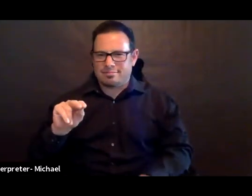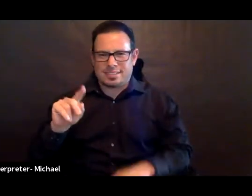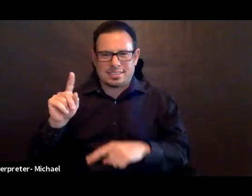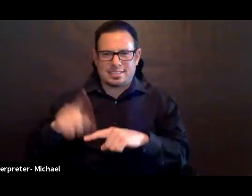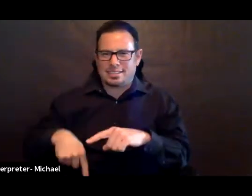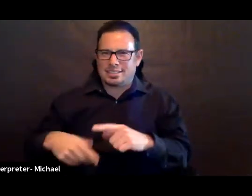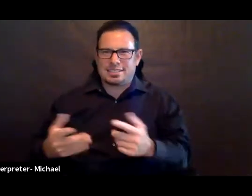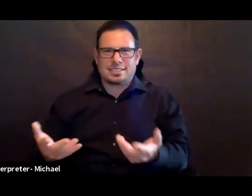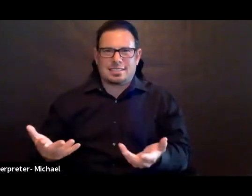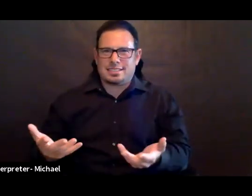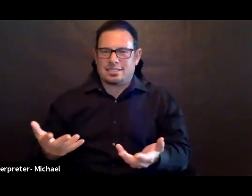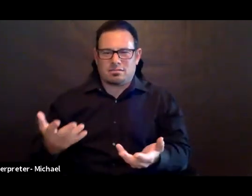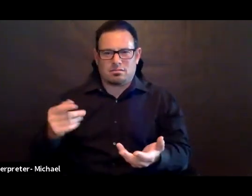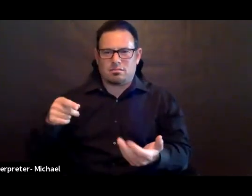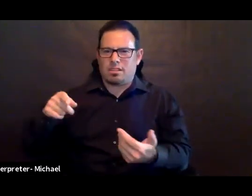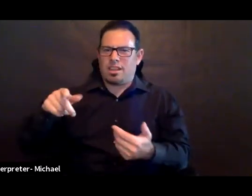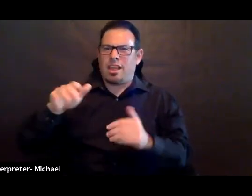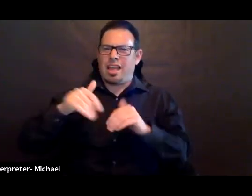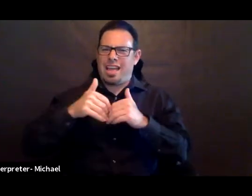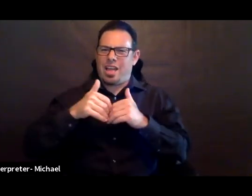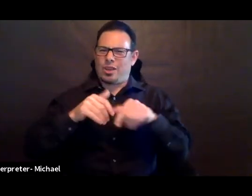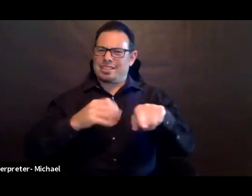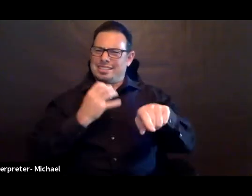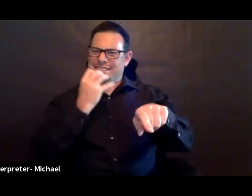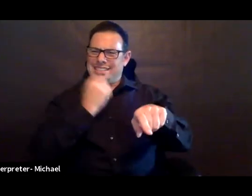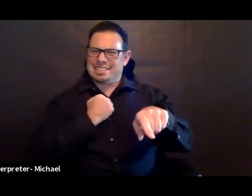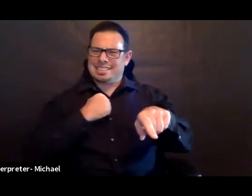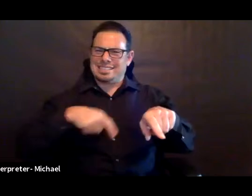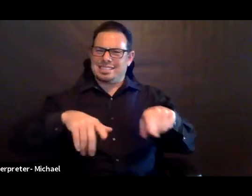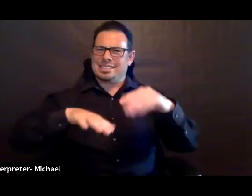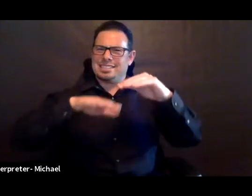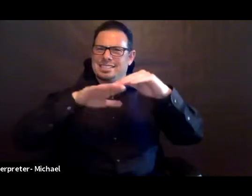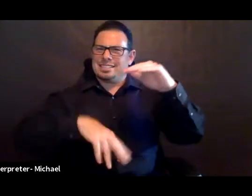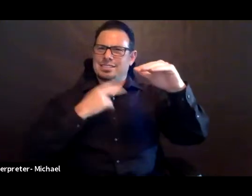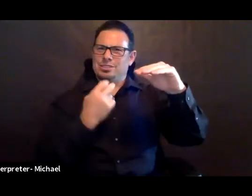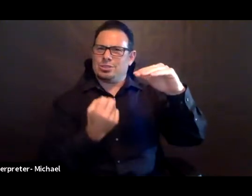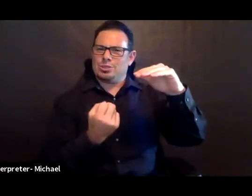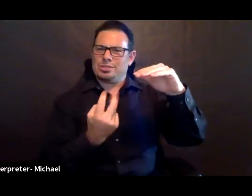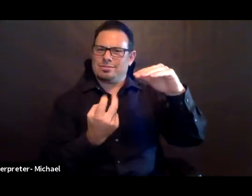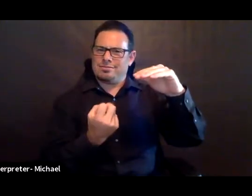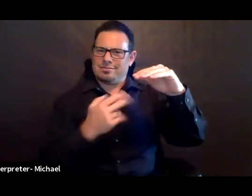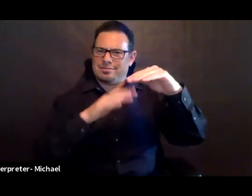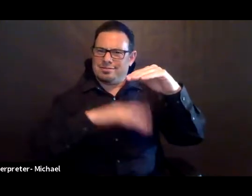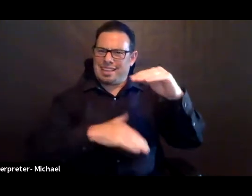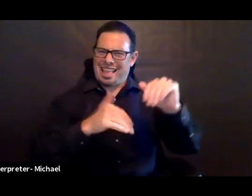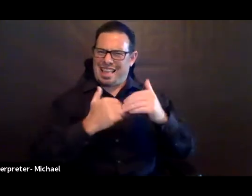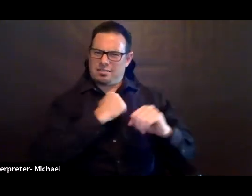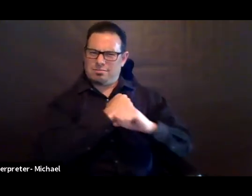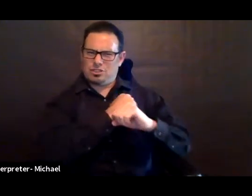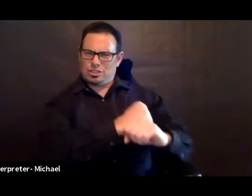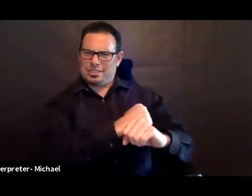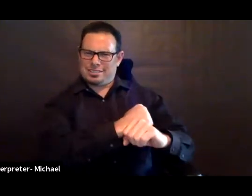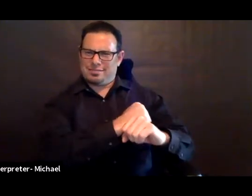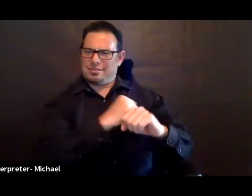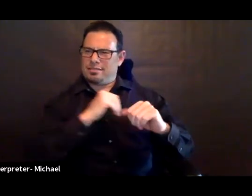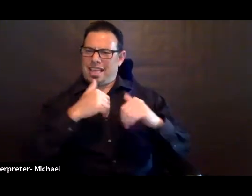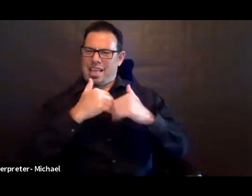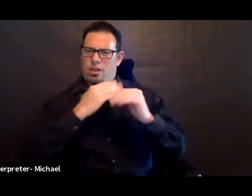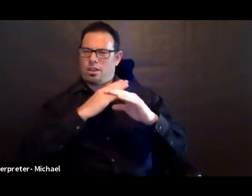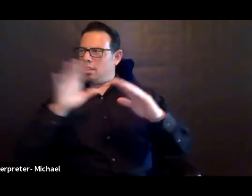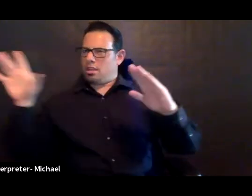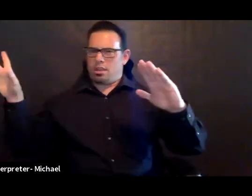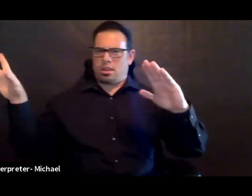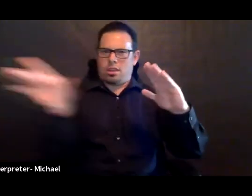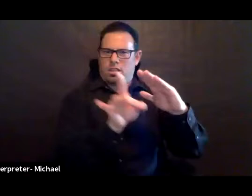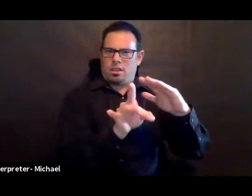possible. So, our message is one of, encouraging people to get